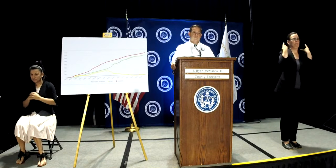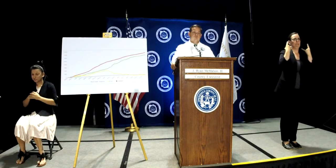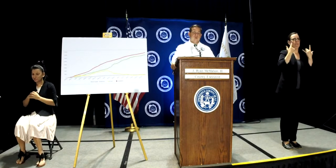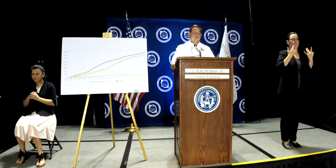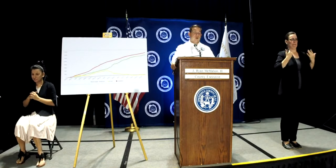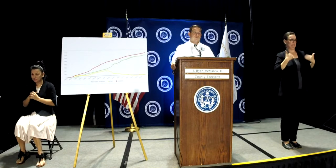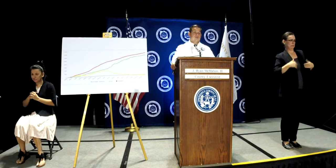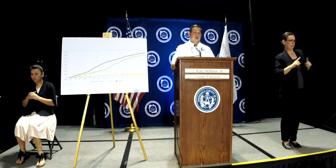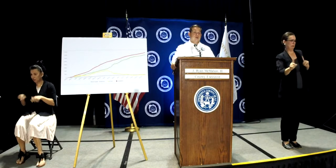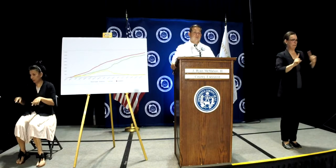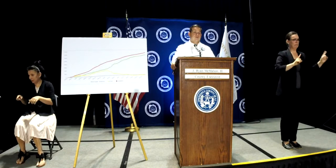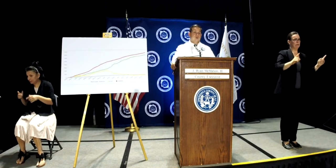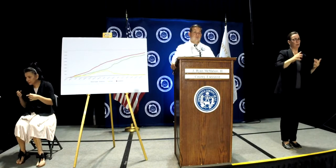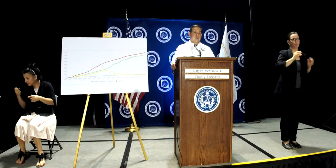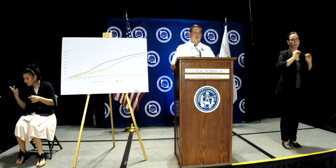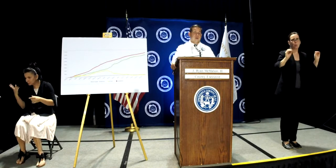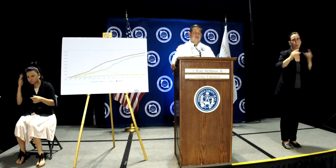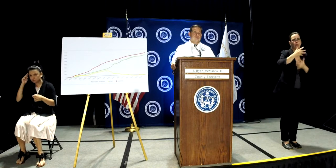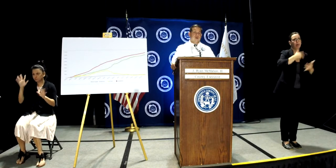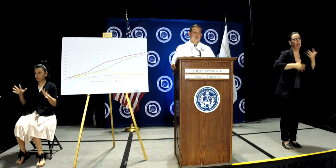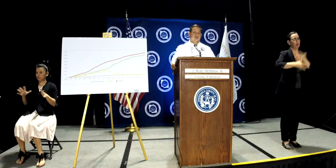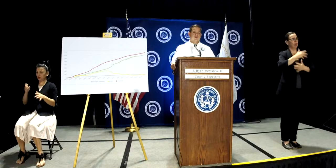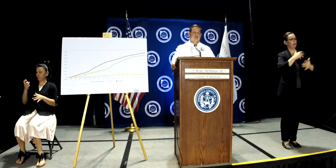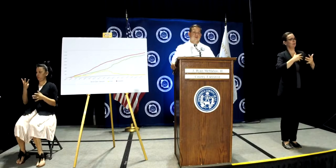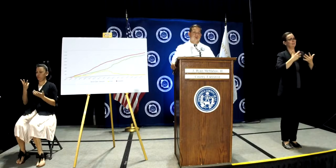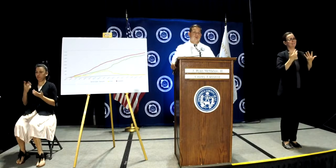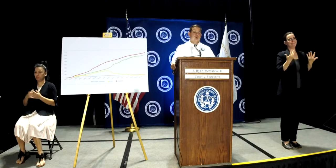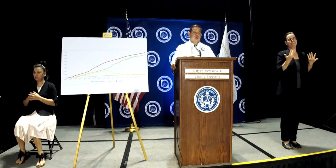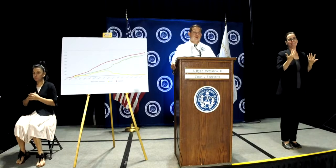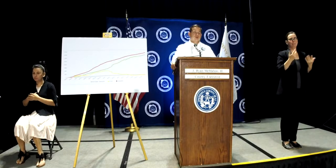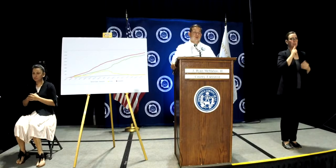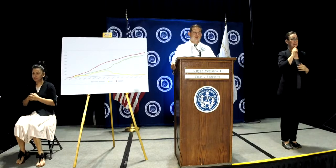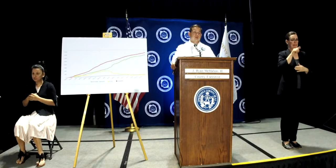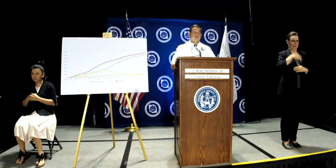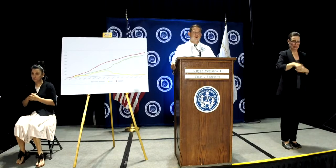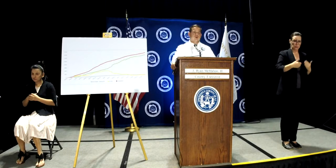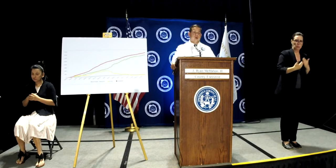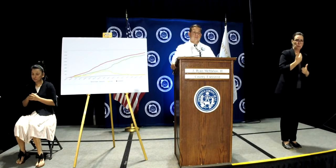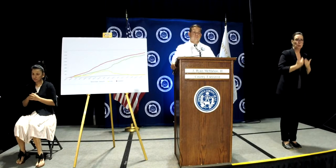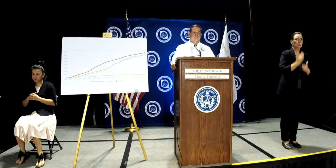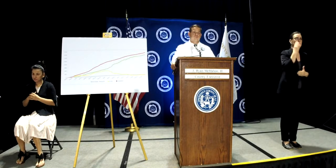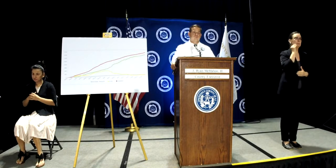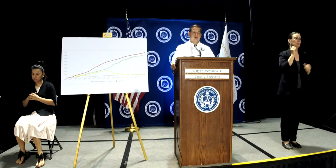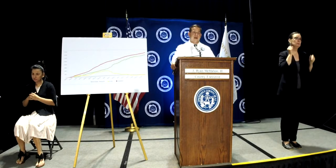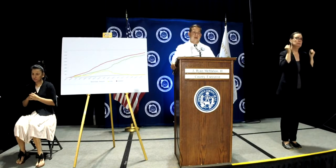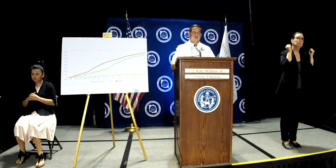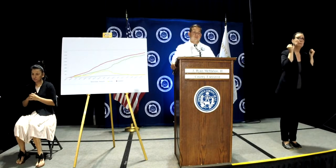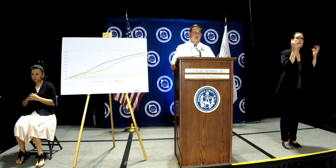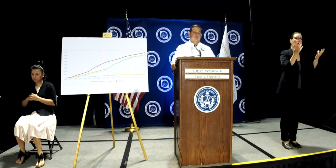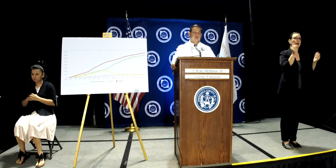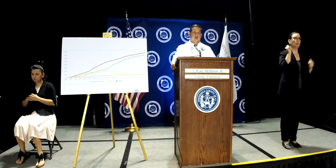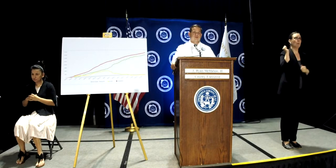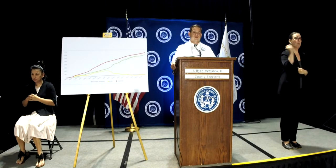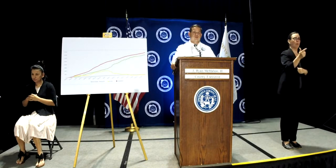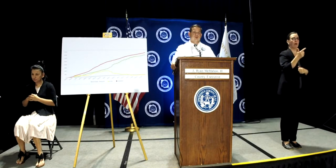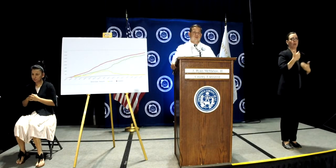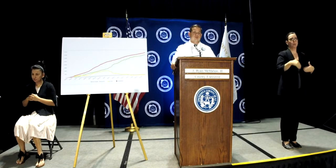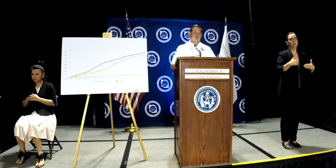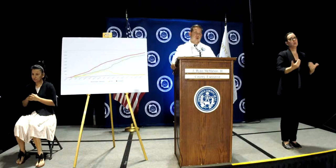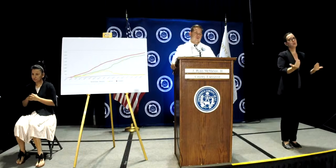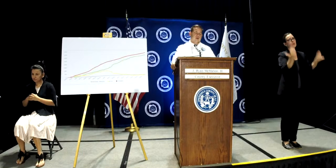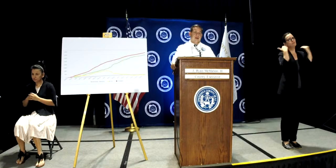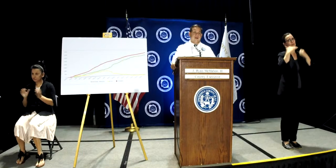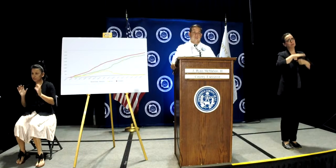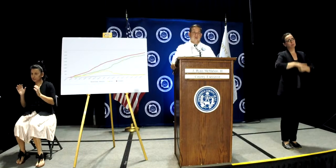that none of us have been here before, right? It impacts us all a little differently. So certainly if you're an addict and you're put in these types of